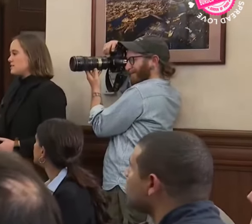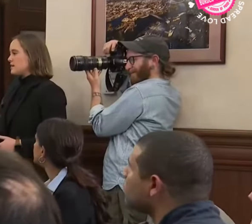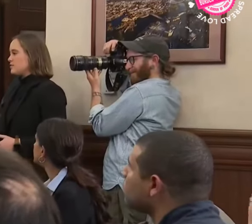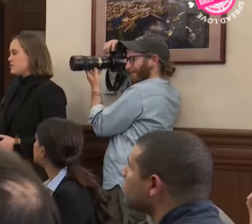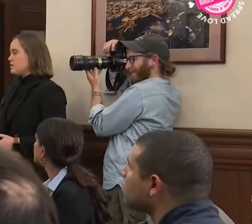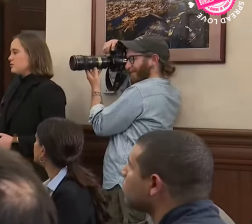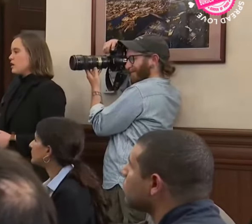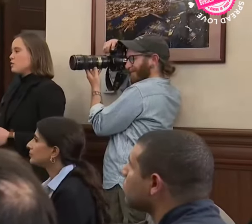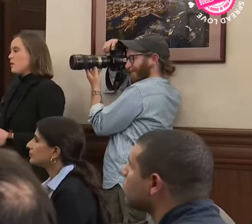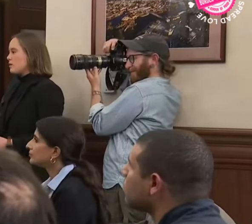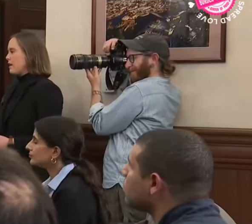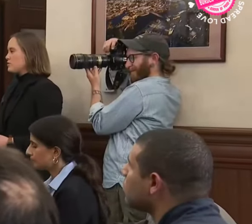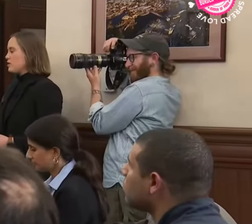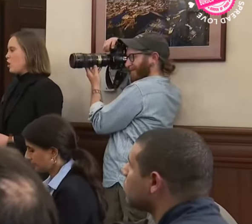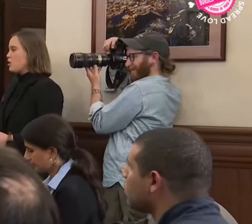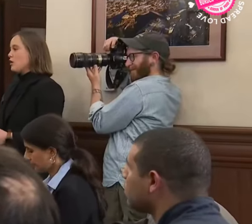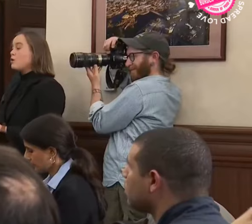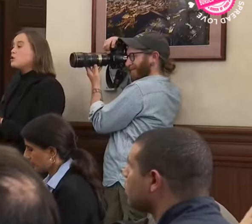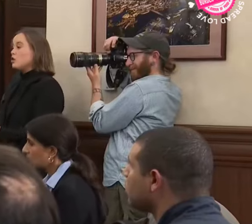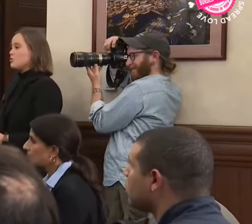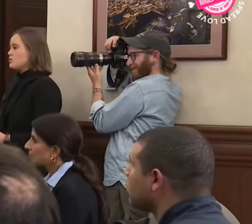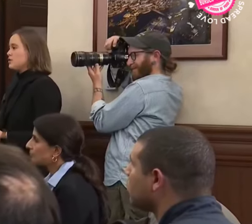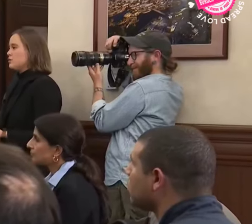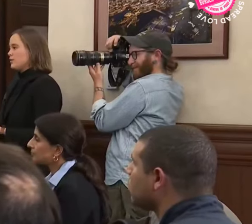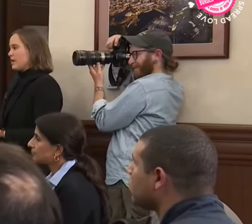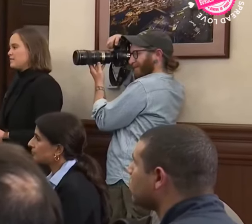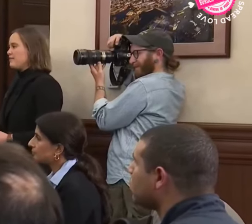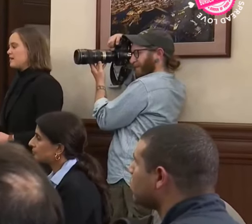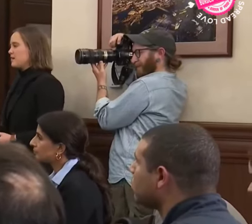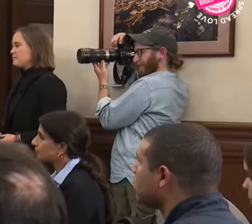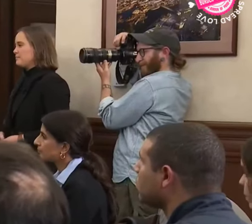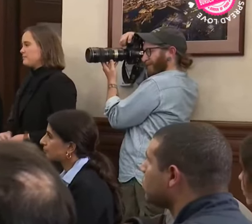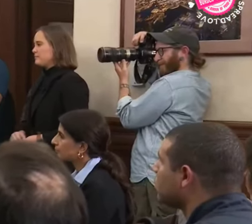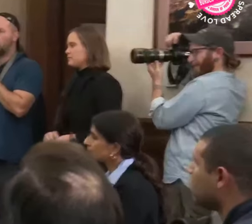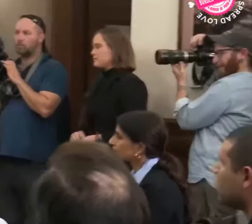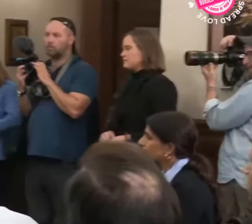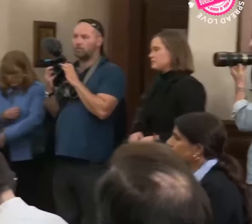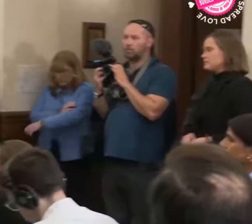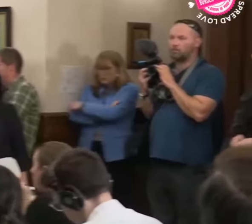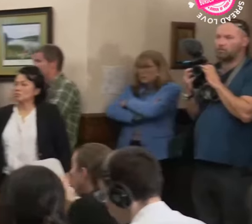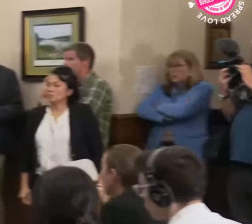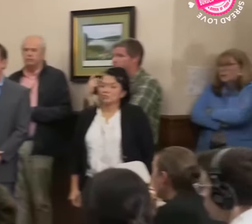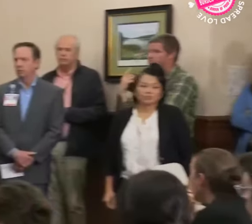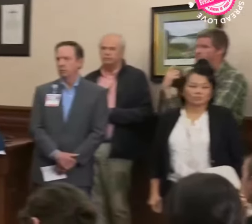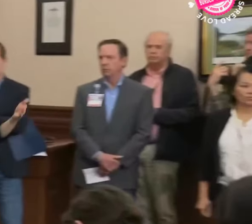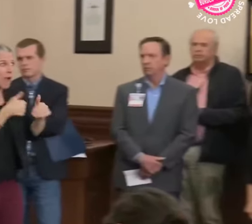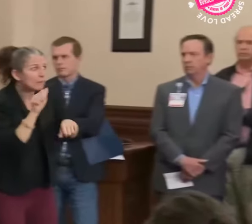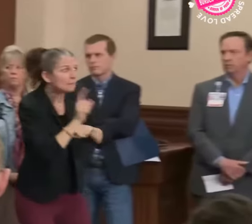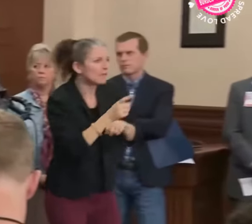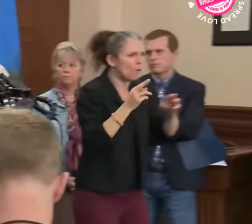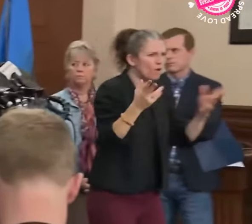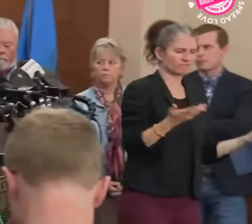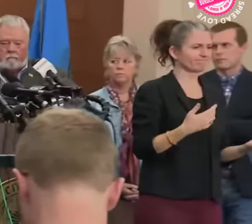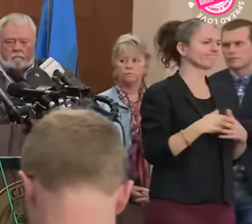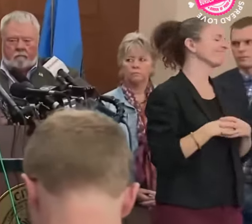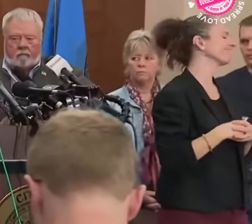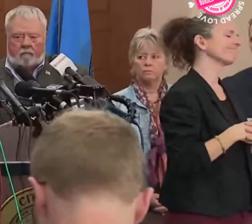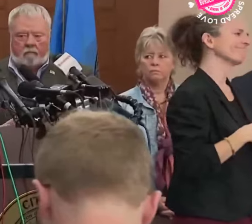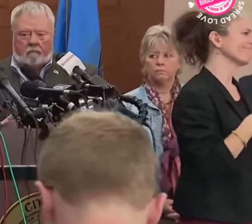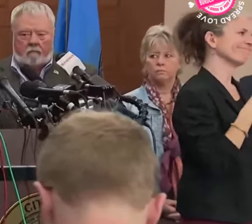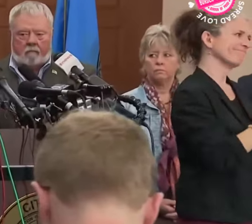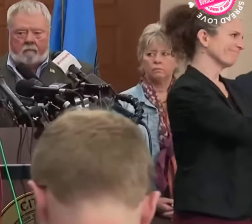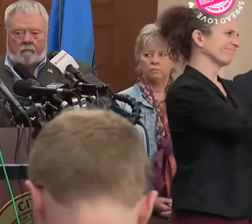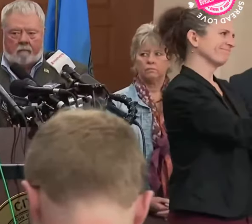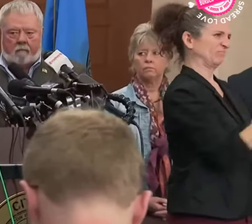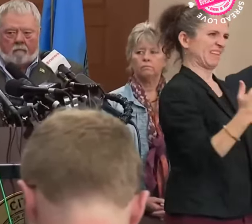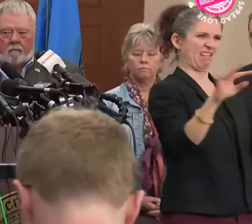more details regarding the whereabouts of Card or how close we're getting to finding him? I cannot, because I don't want